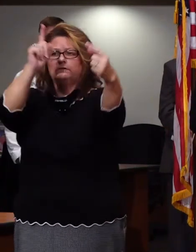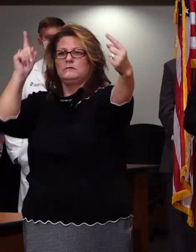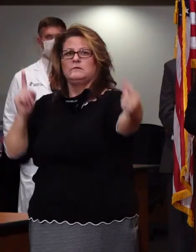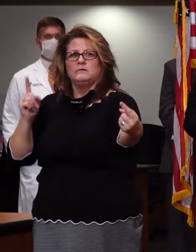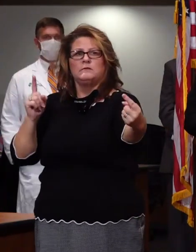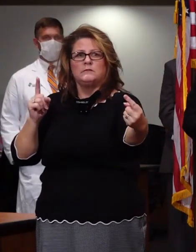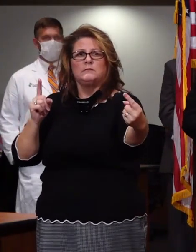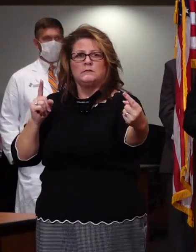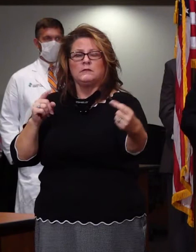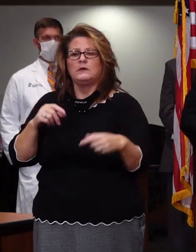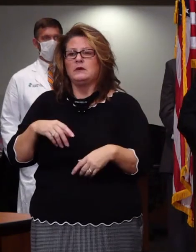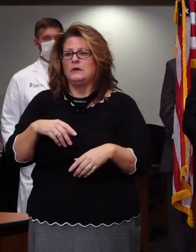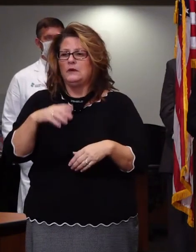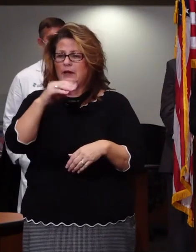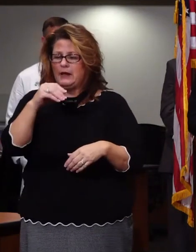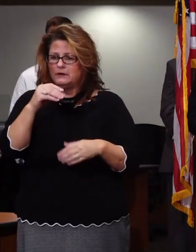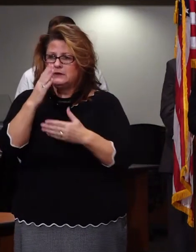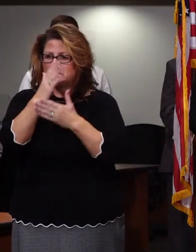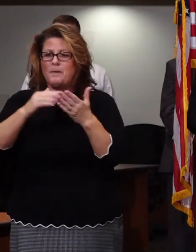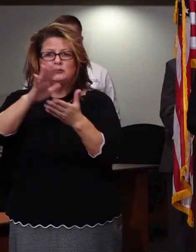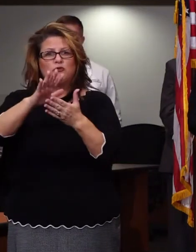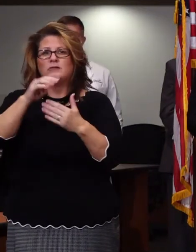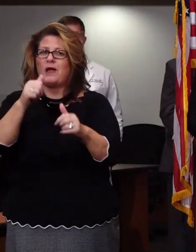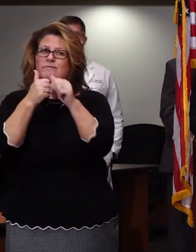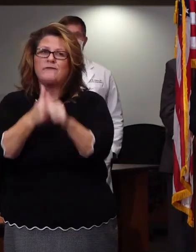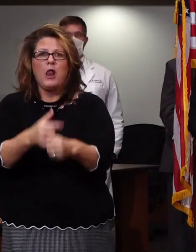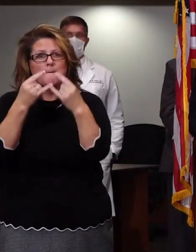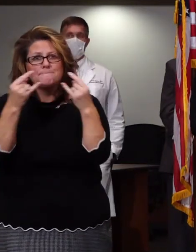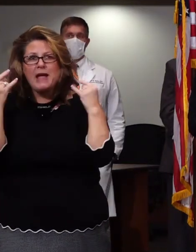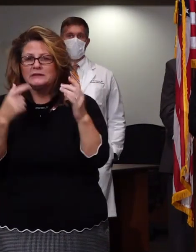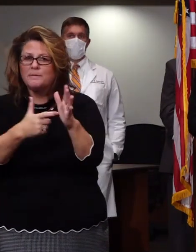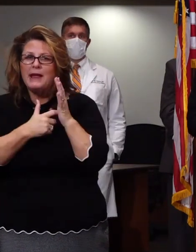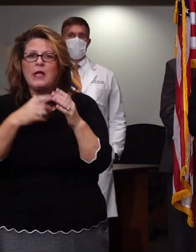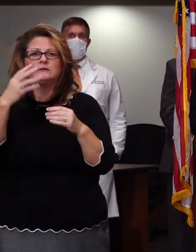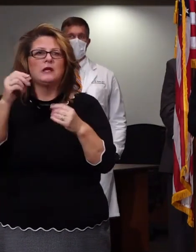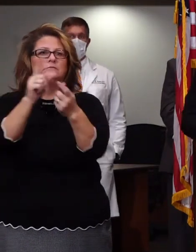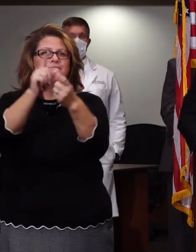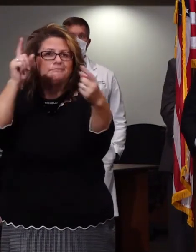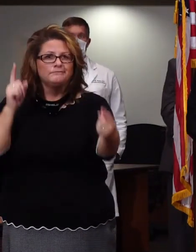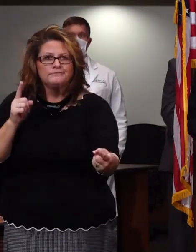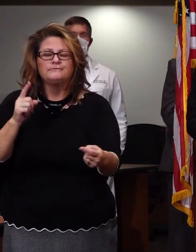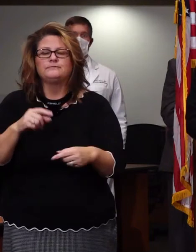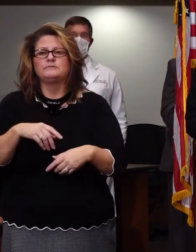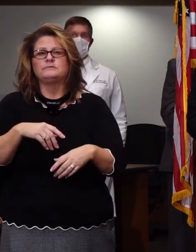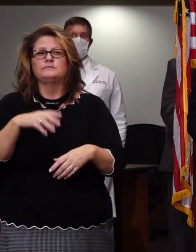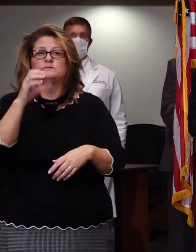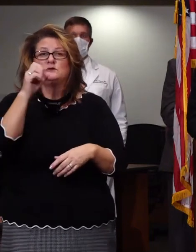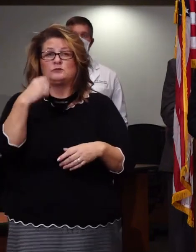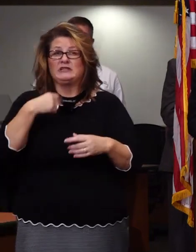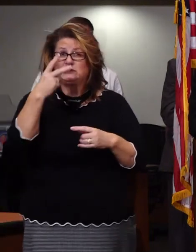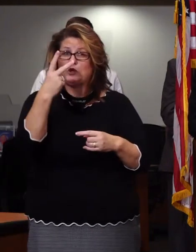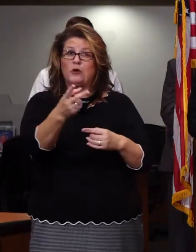also hearing reports of some schools not fully following mask mandates and the social distancing. Hearing that and seeing 2 schools go back